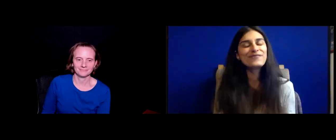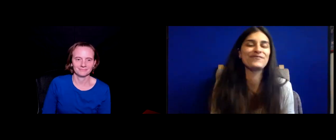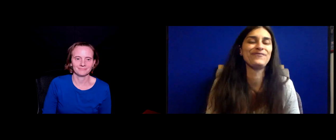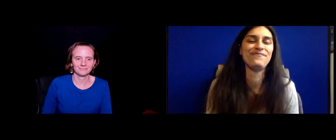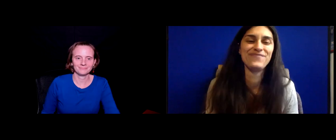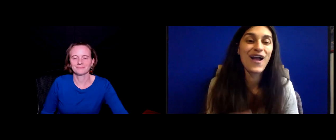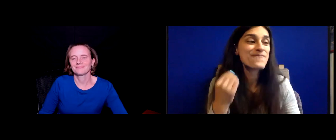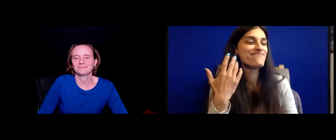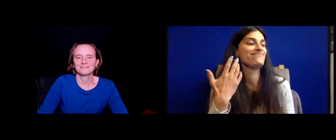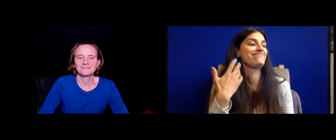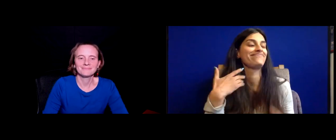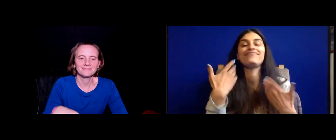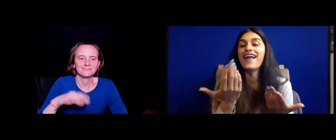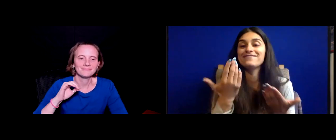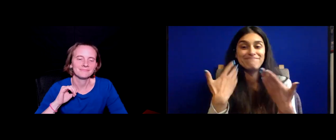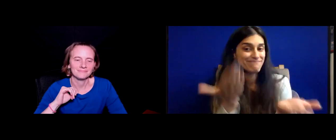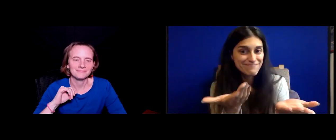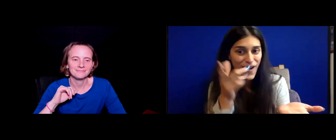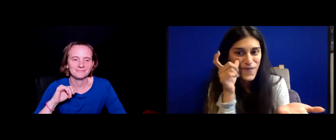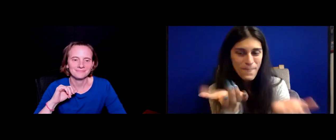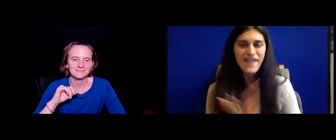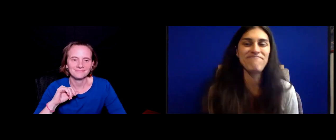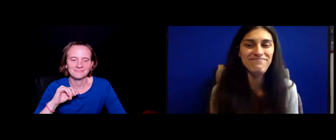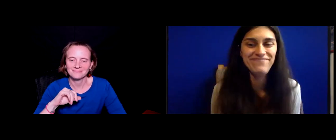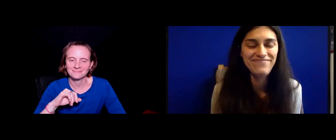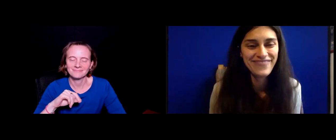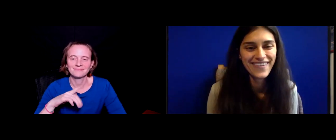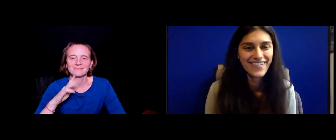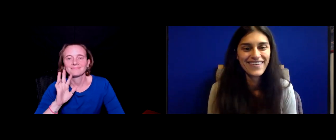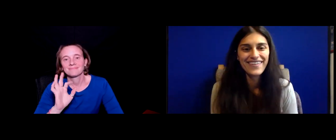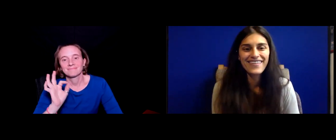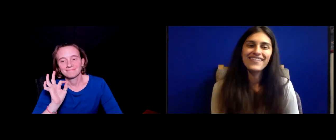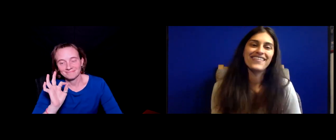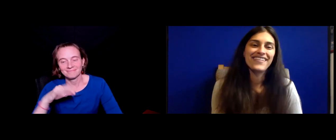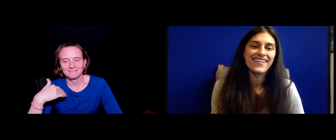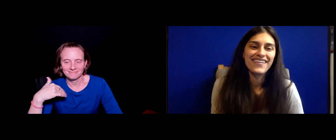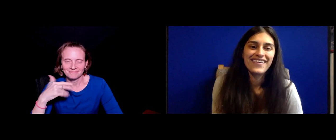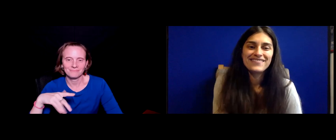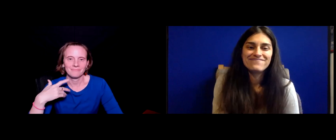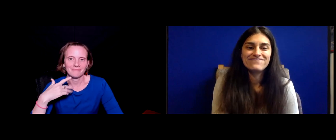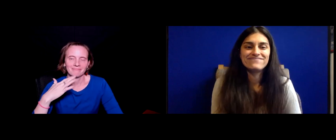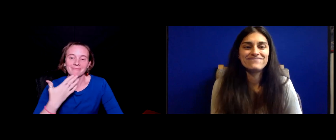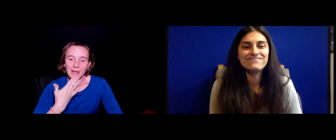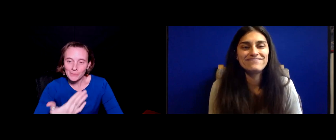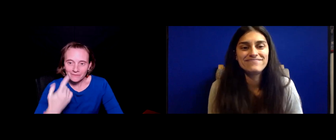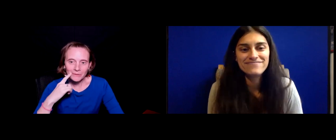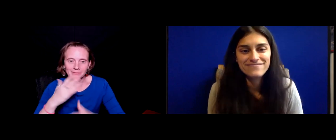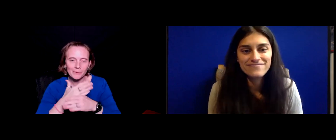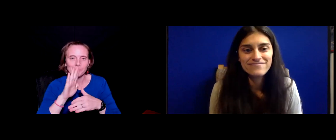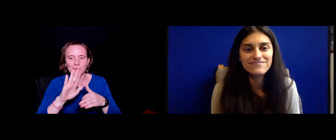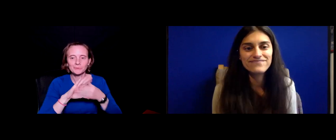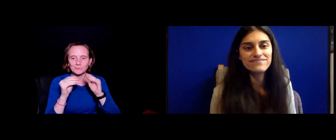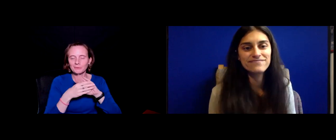to you. And thanks so much for listening to my story. So Rebecca, I'll let you take over.